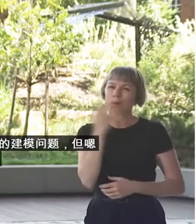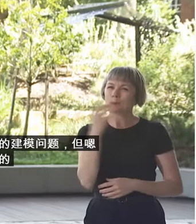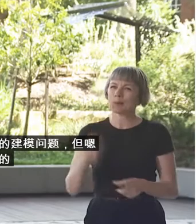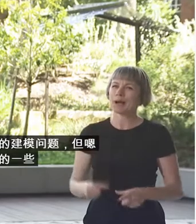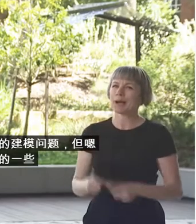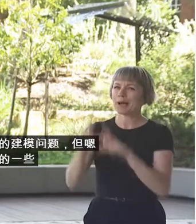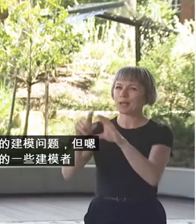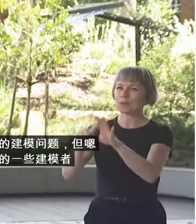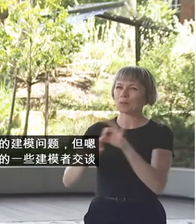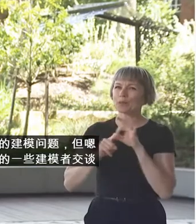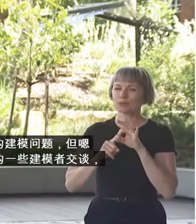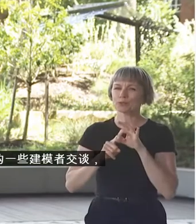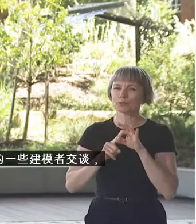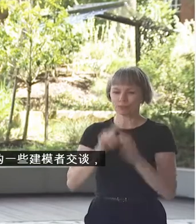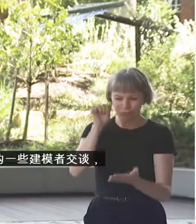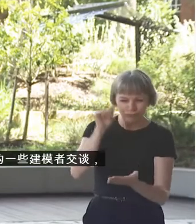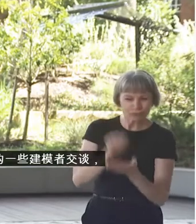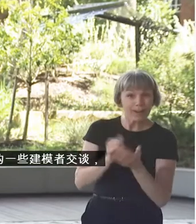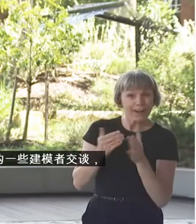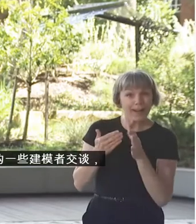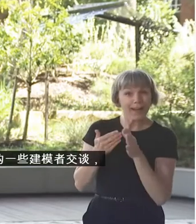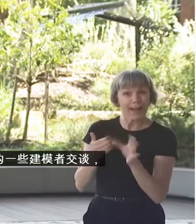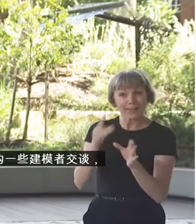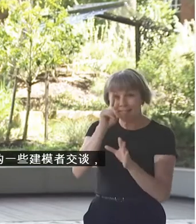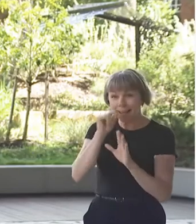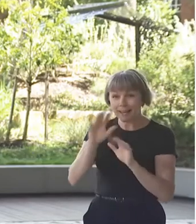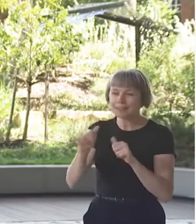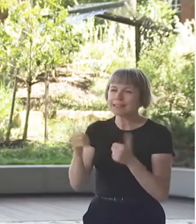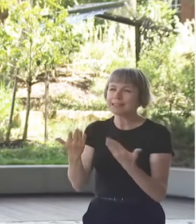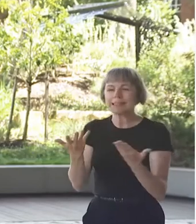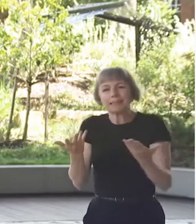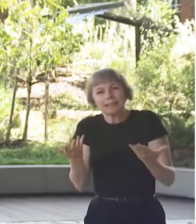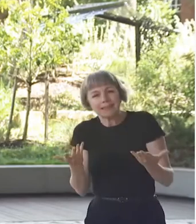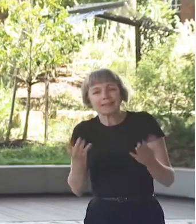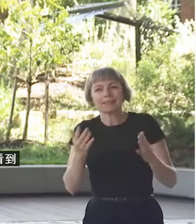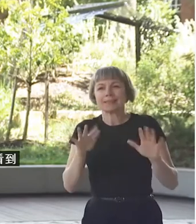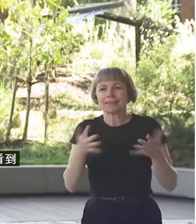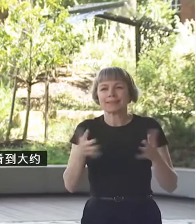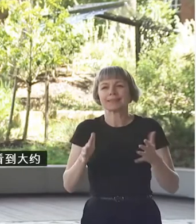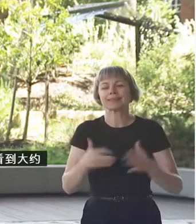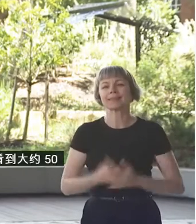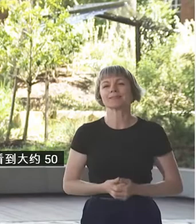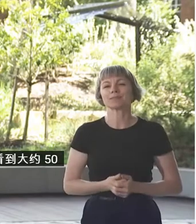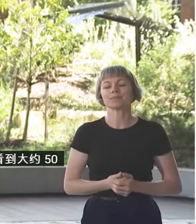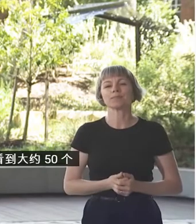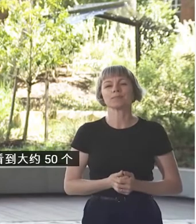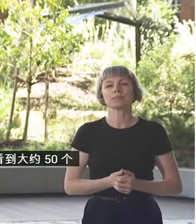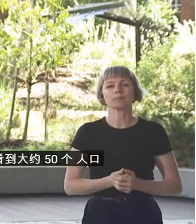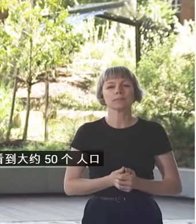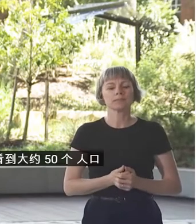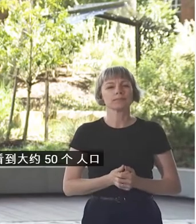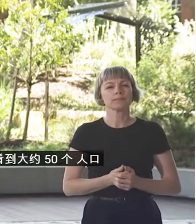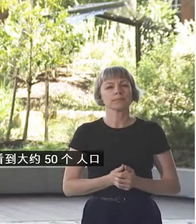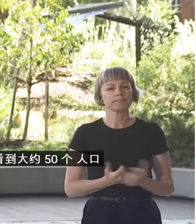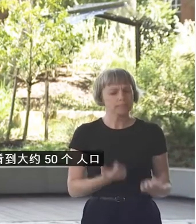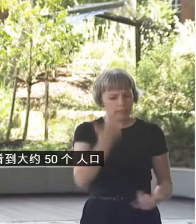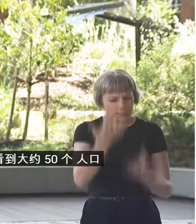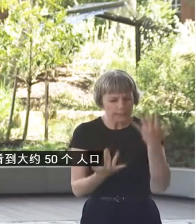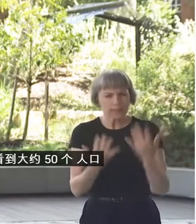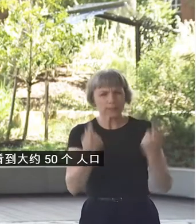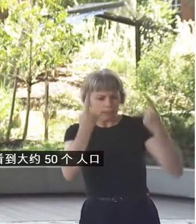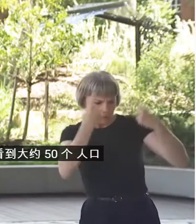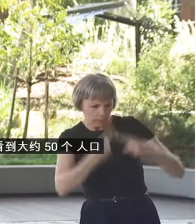to some of the modellers which I respect, we may see around 50% of the